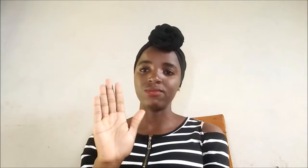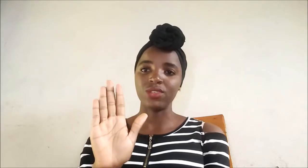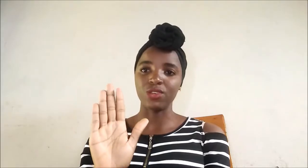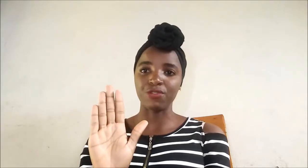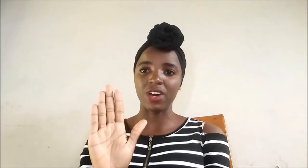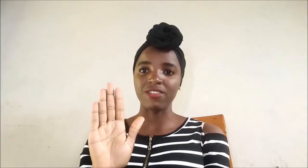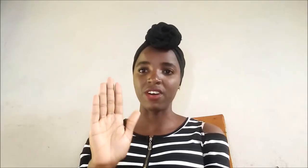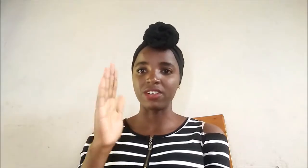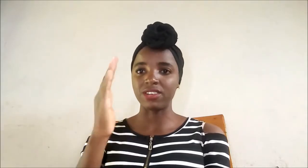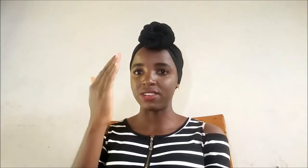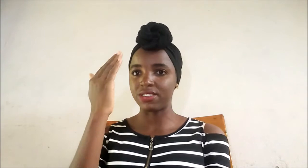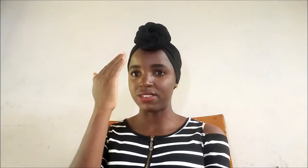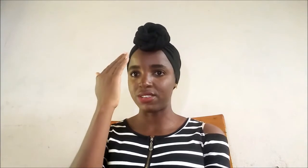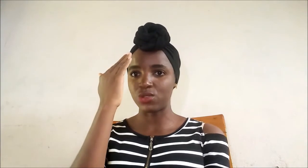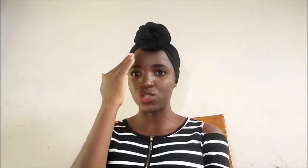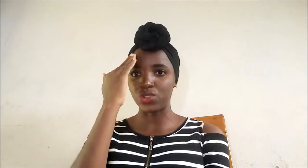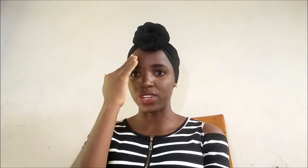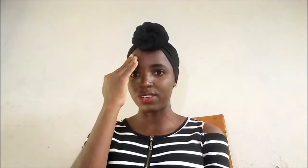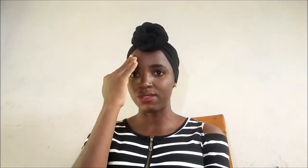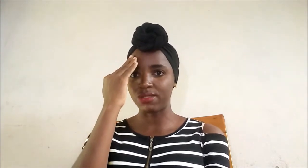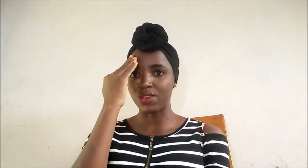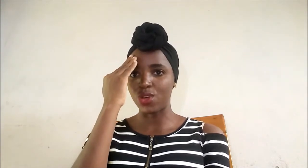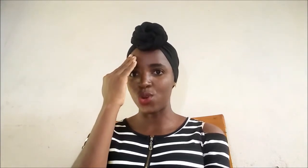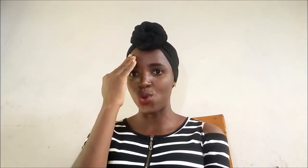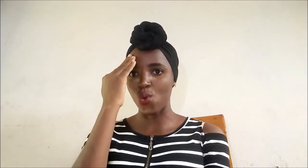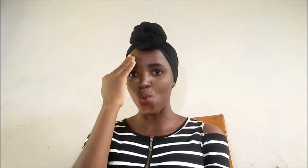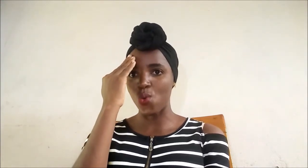Your five hand, touch your head. No.